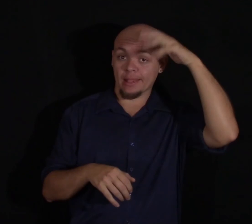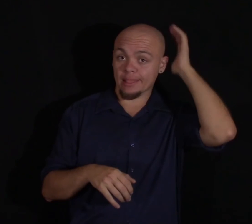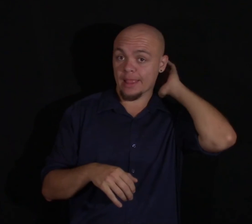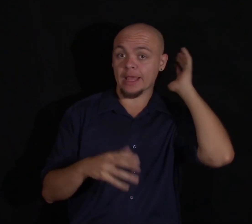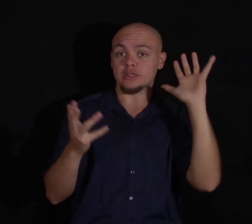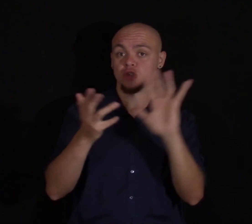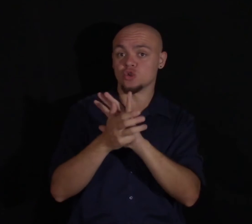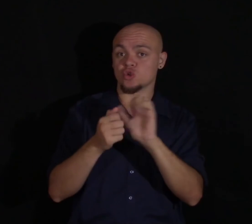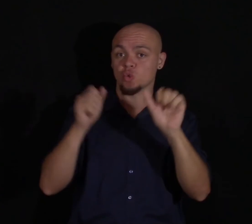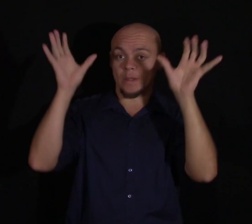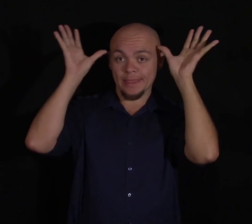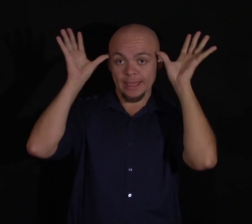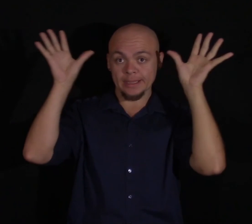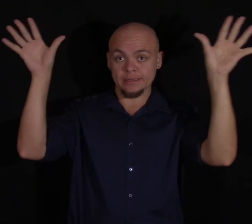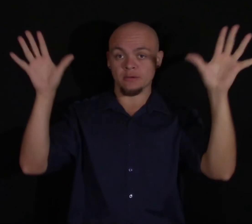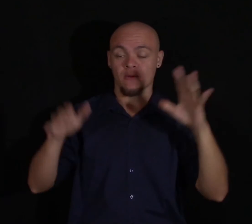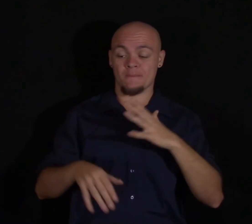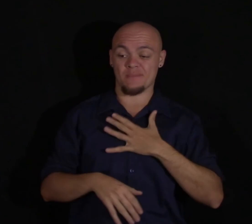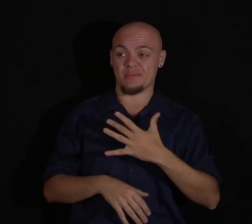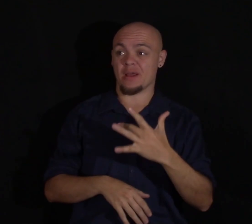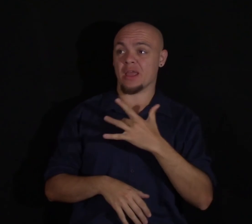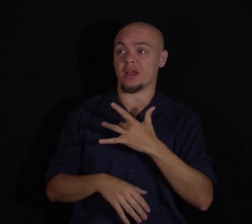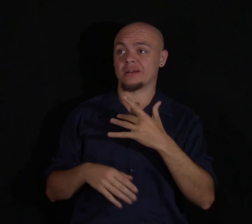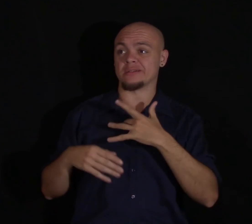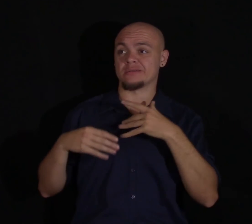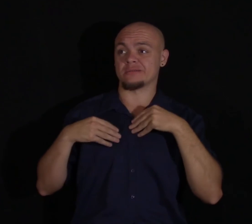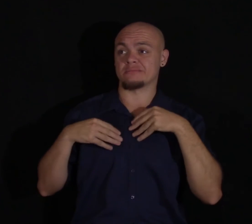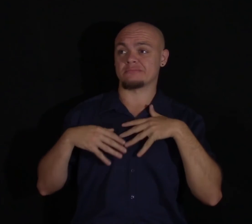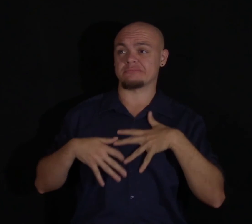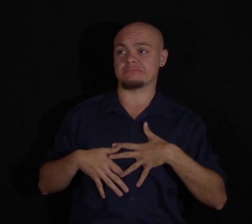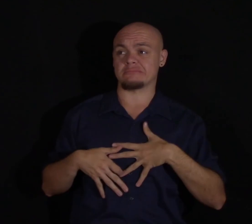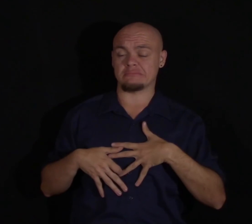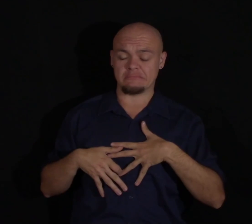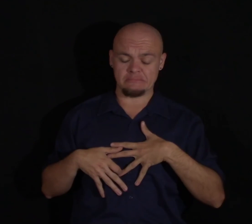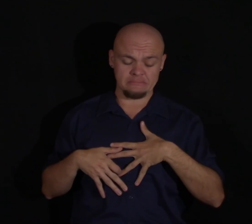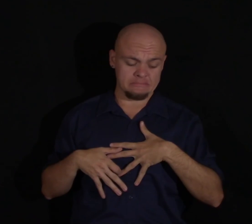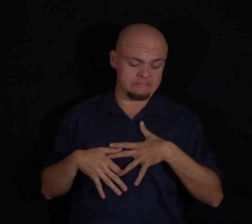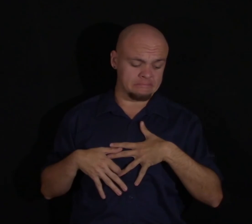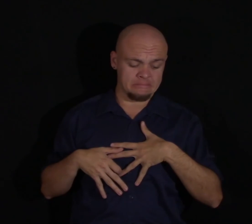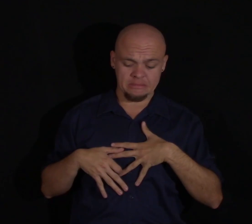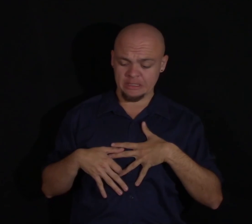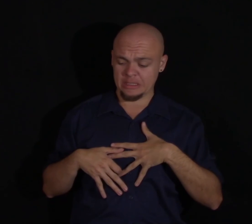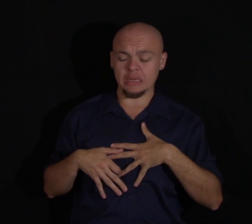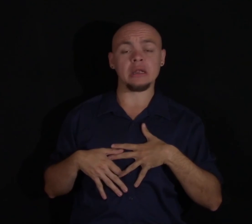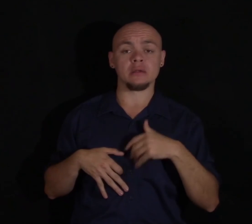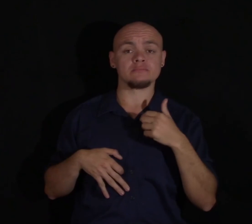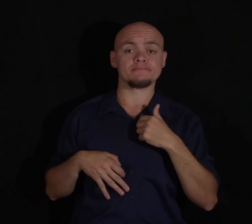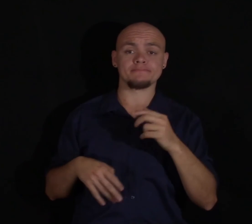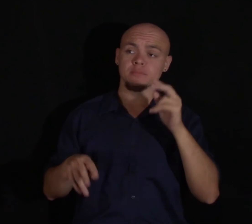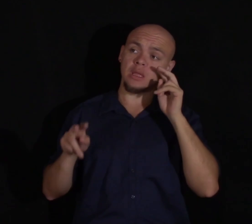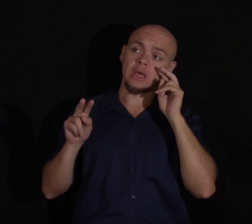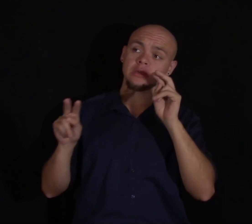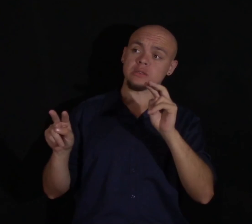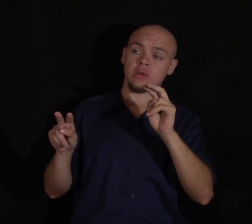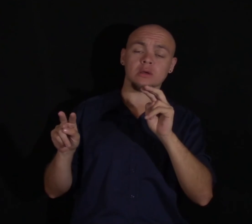heart sank within me as with bitter sickness, and I refrained. I saw him on the point of repeating his blow,